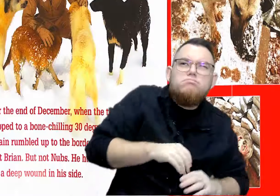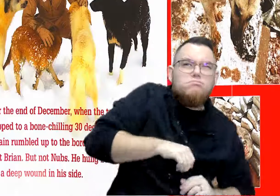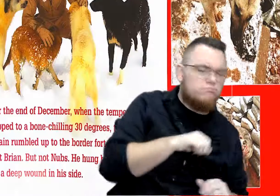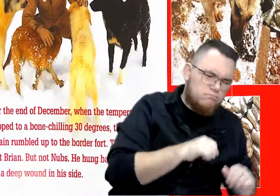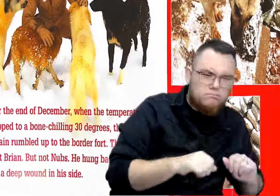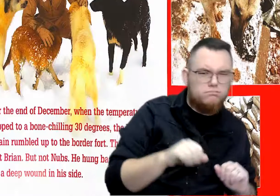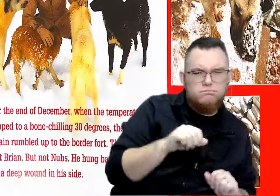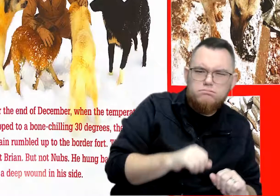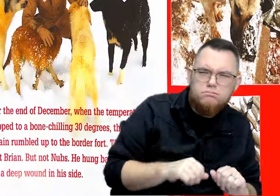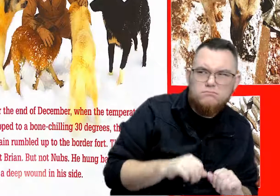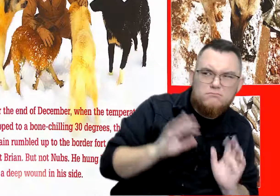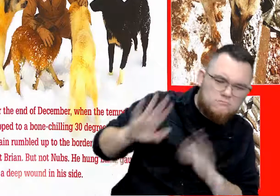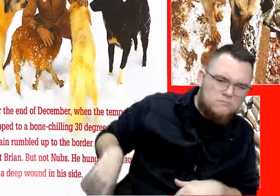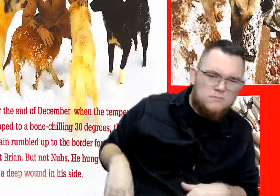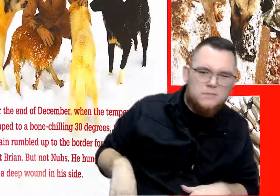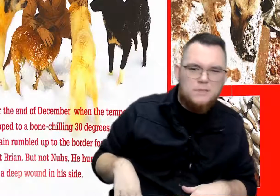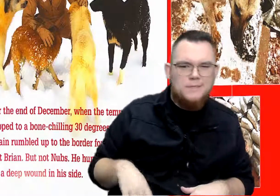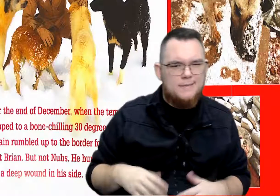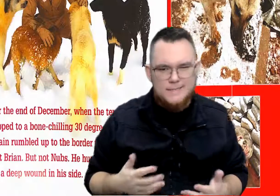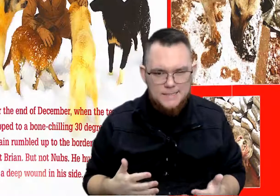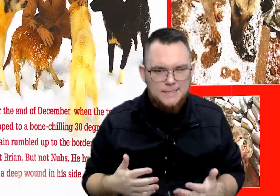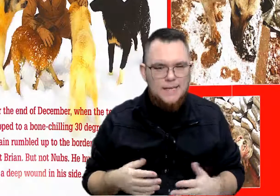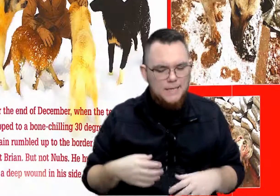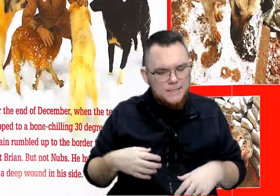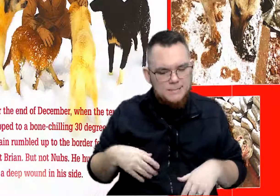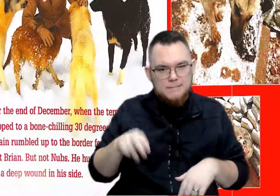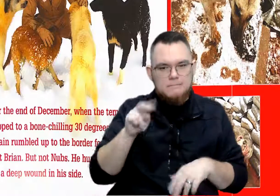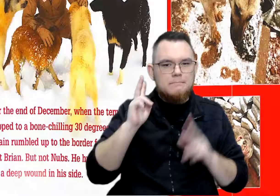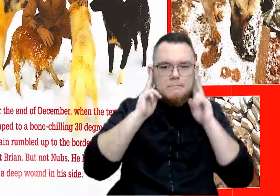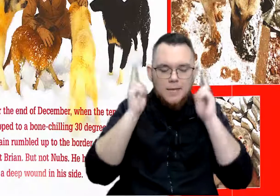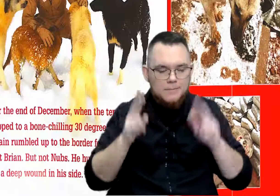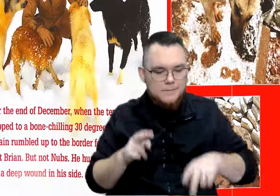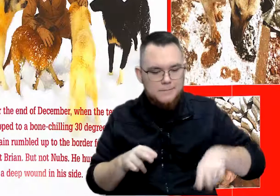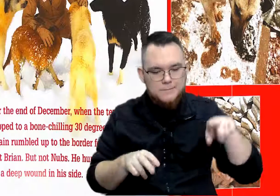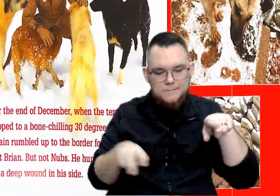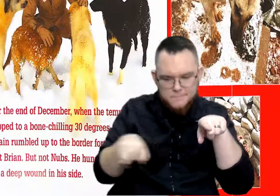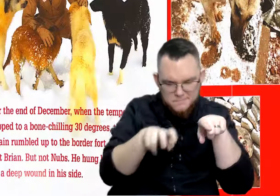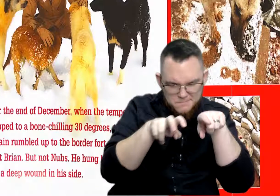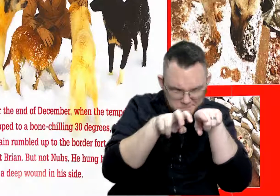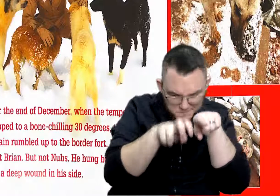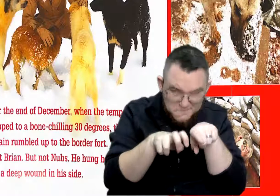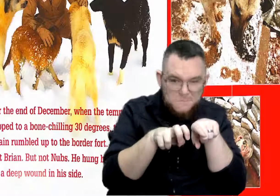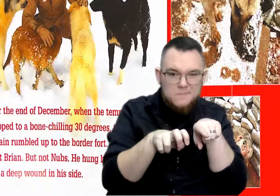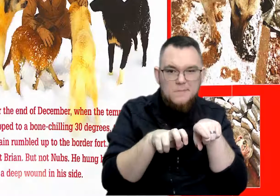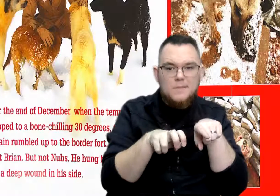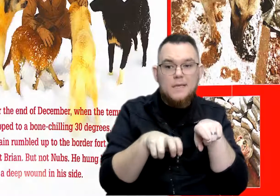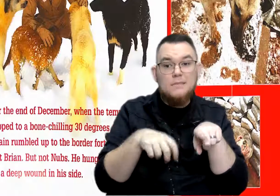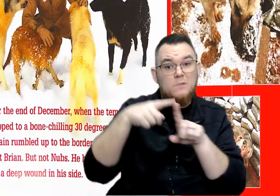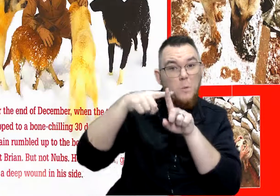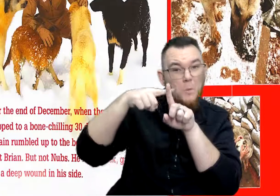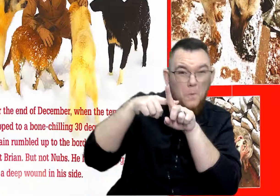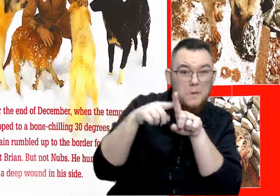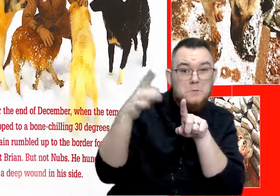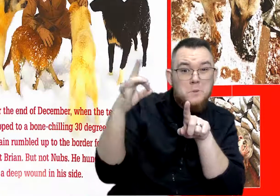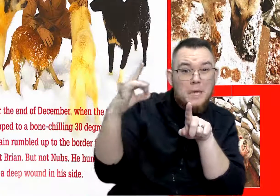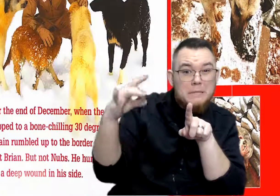slept near me. It got down to 18 degrees that night, and I kept waking up to check on him. Every time I woke up, I